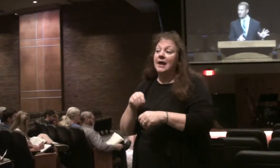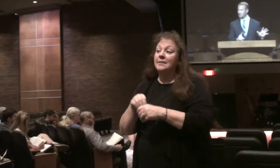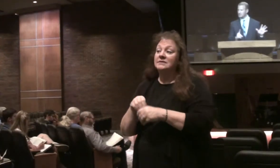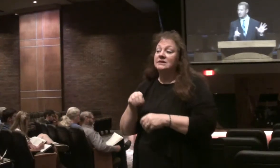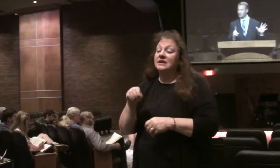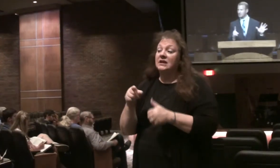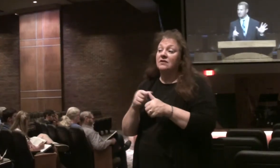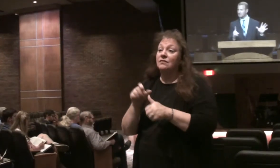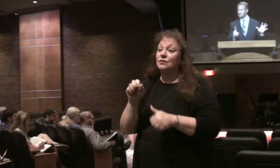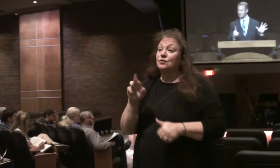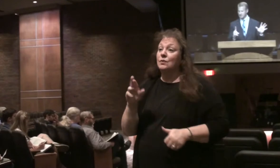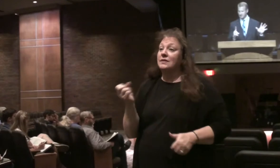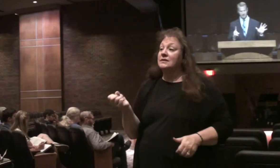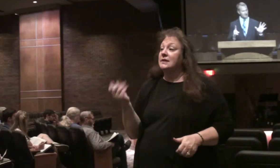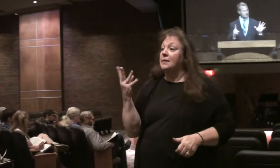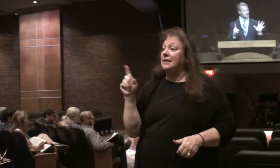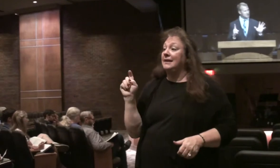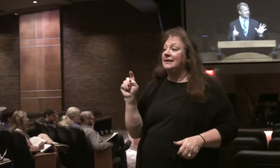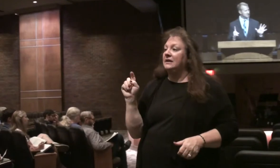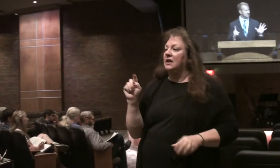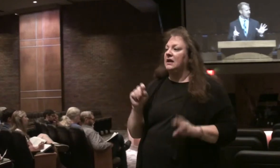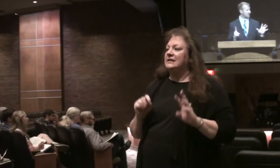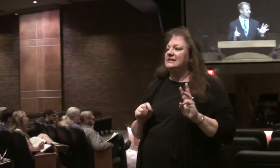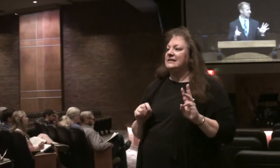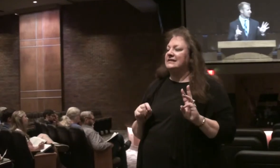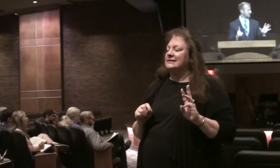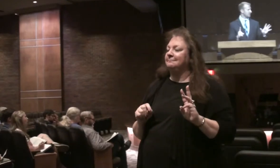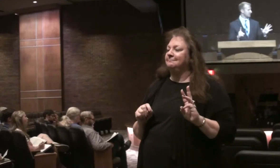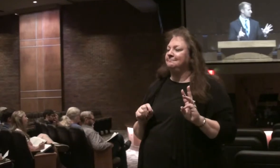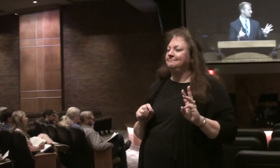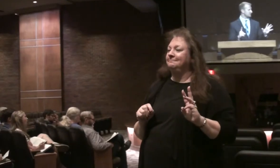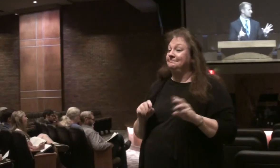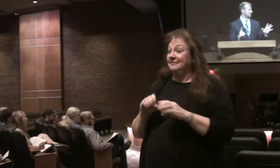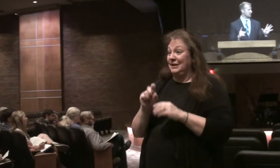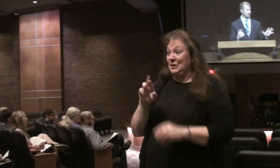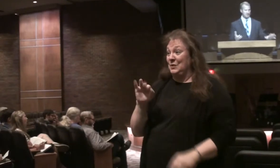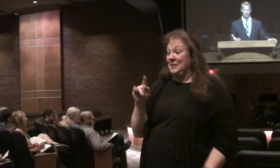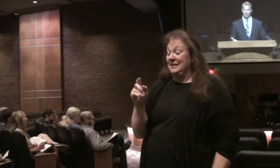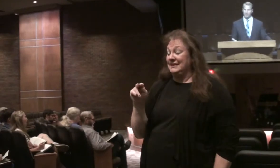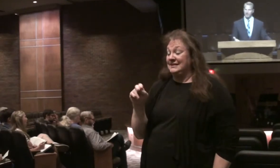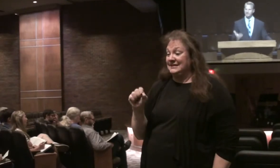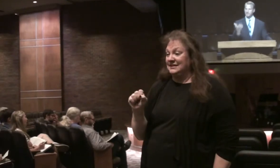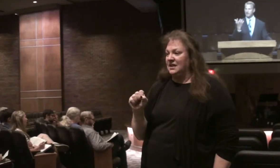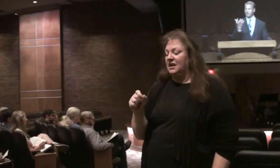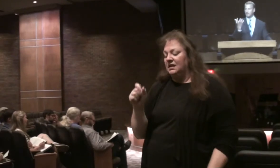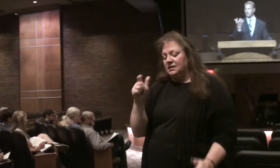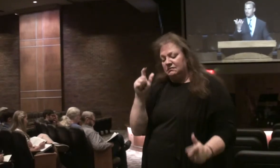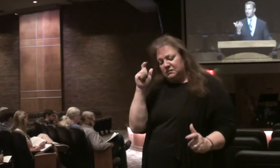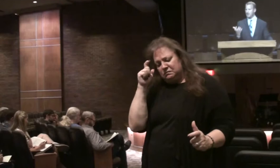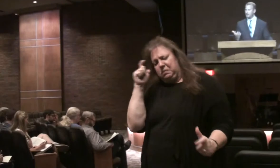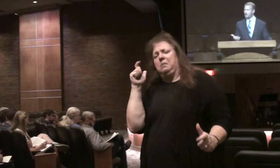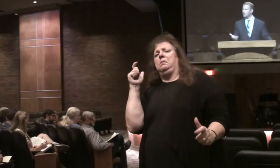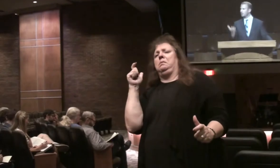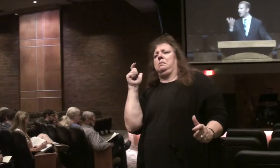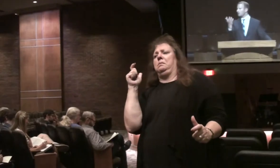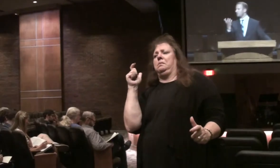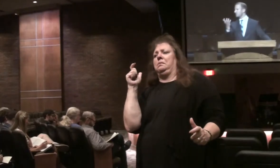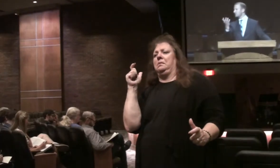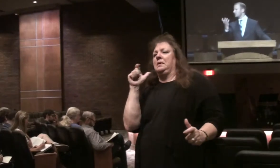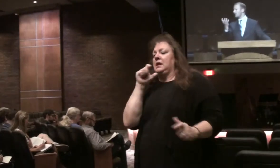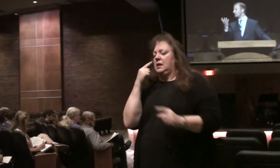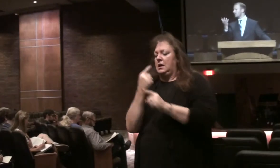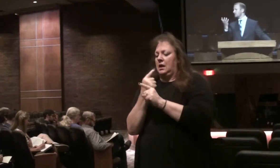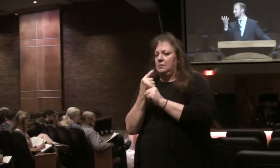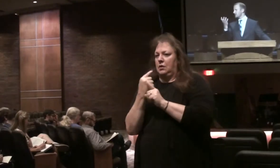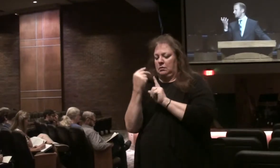in 1 Corinthians? It's used 6 times of the Corinthians. They were puffed up. They had an improper